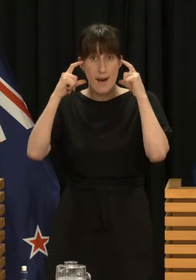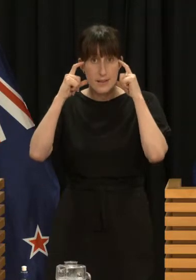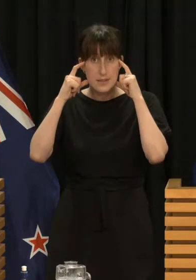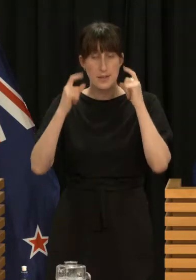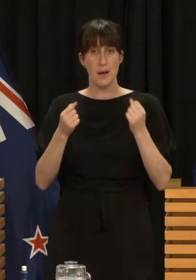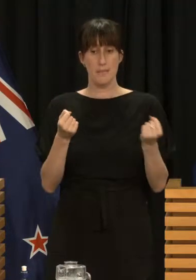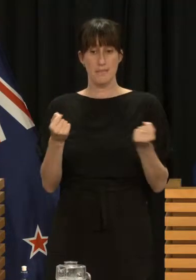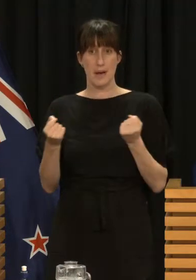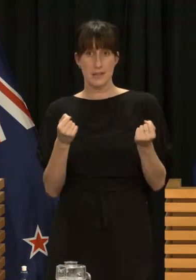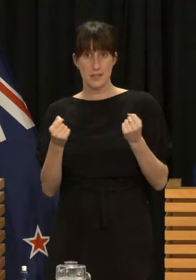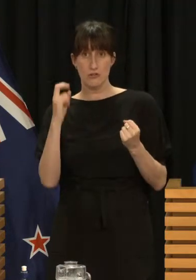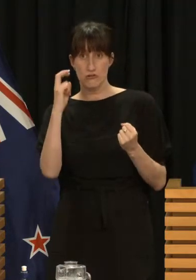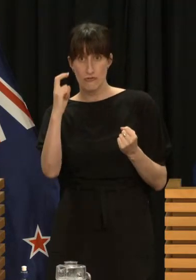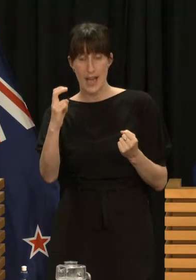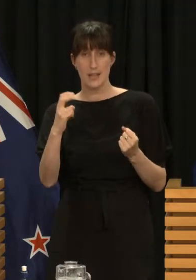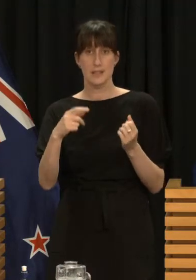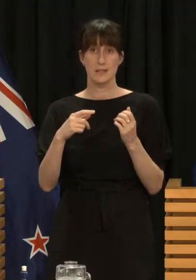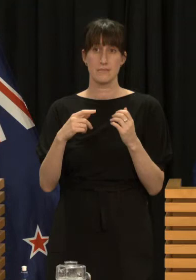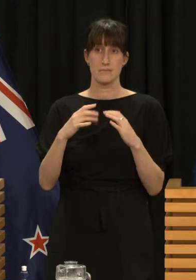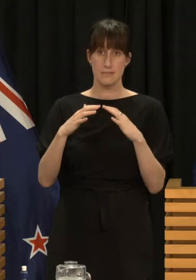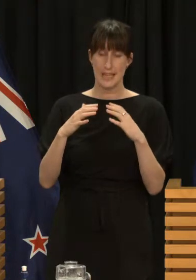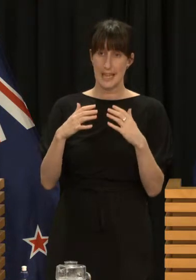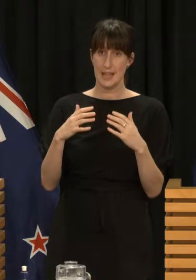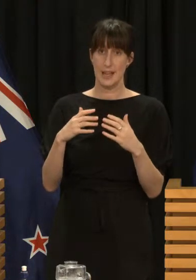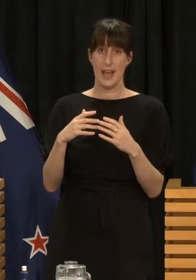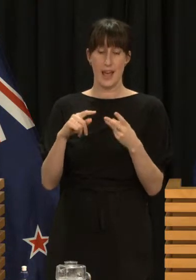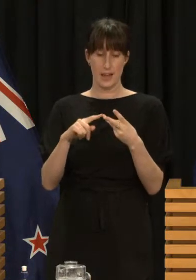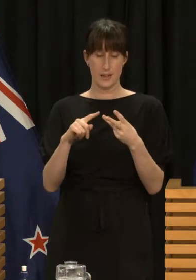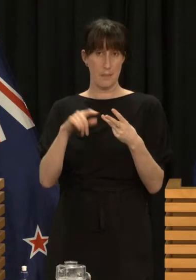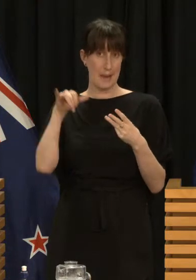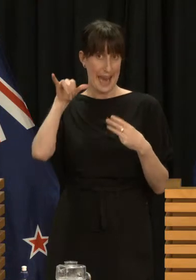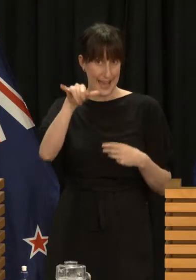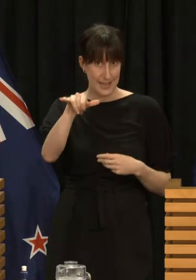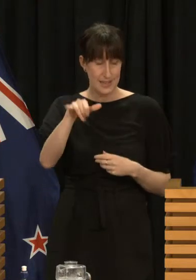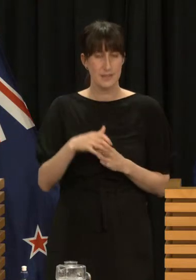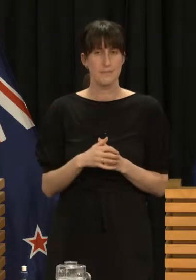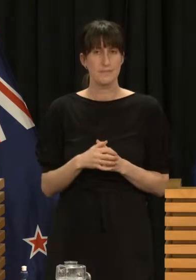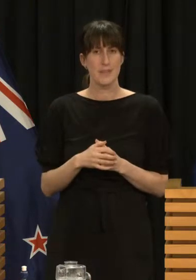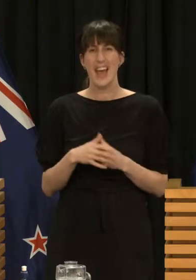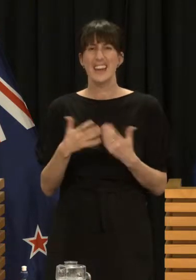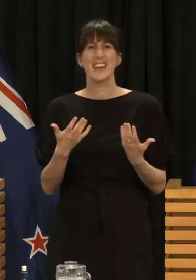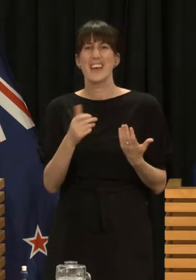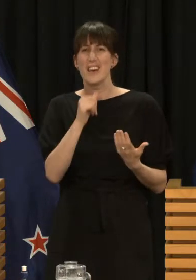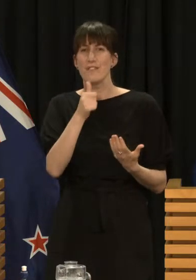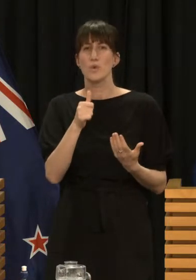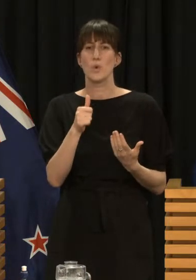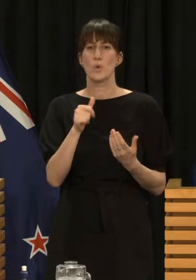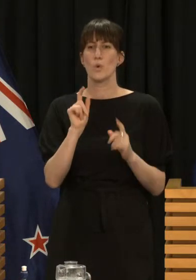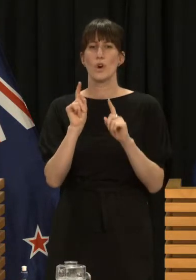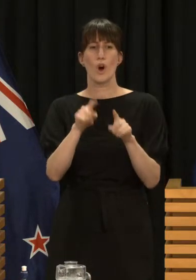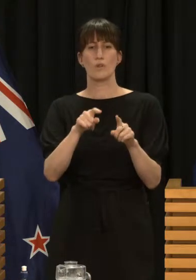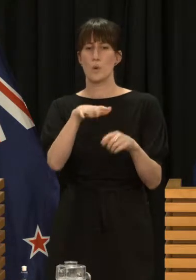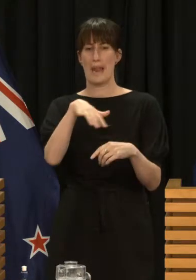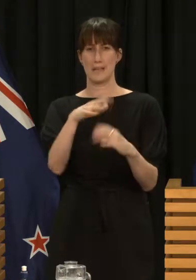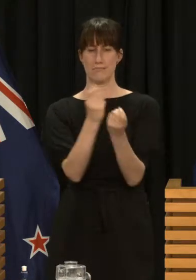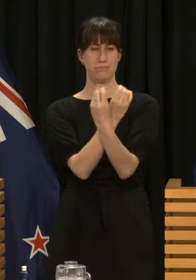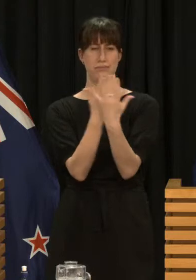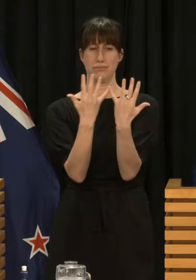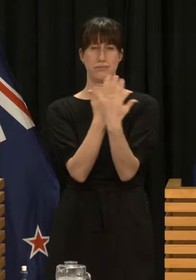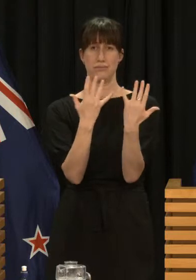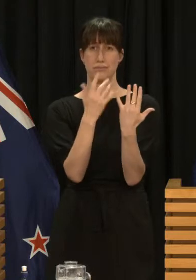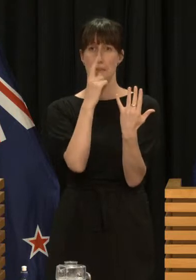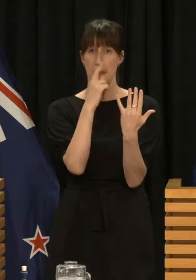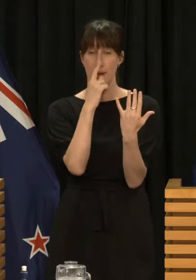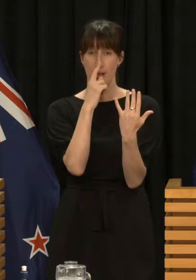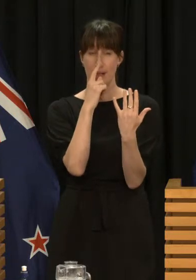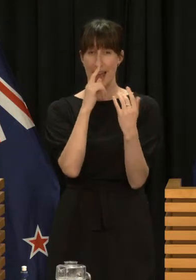planes, and we encourage people to use that in public spaces where social distancing isn't possible, for example, at